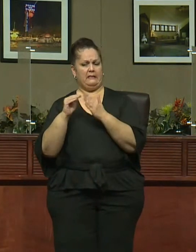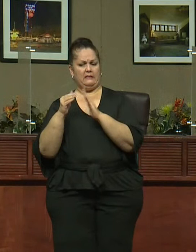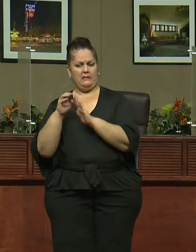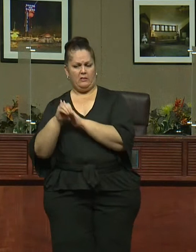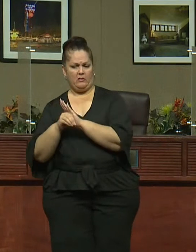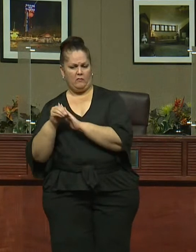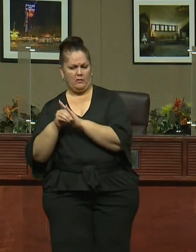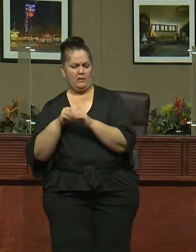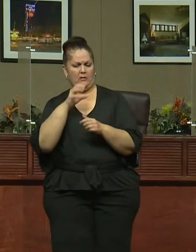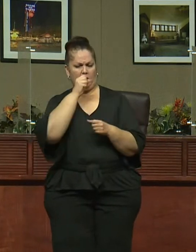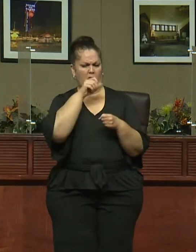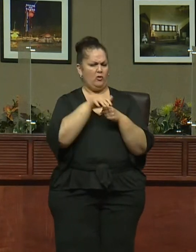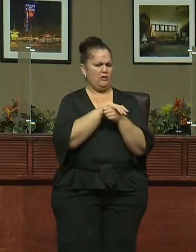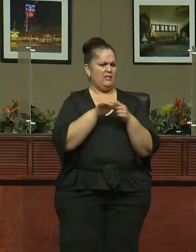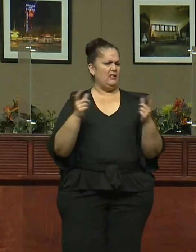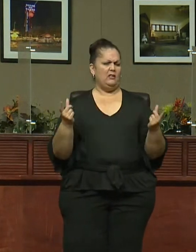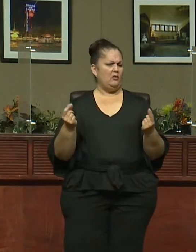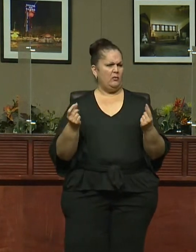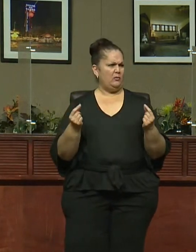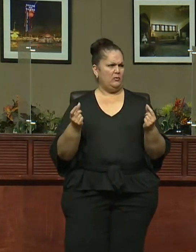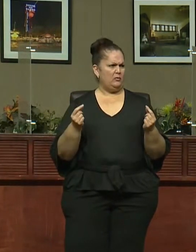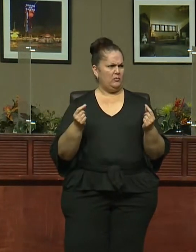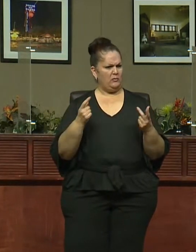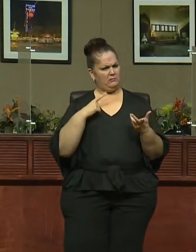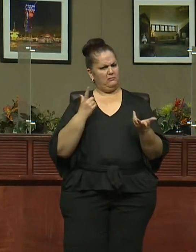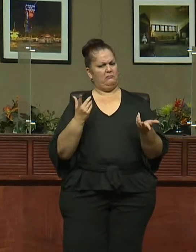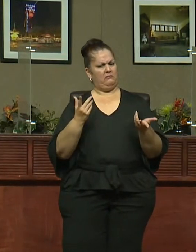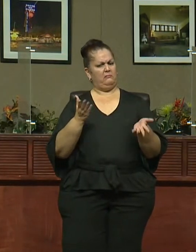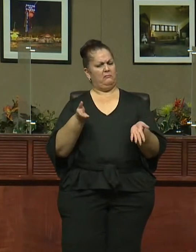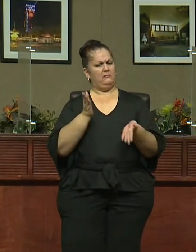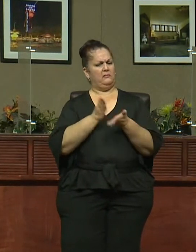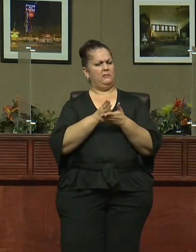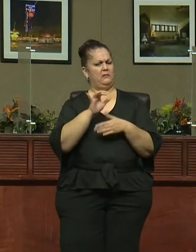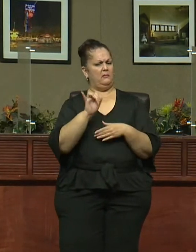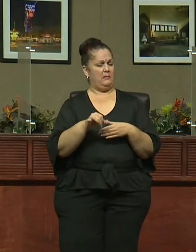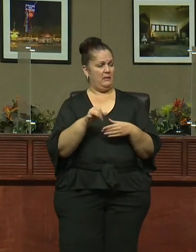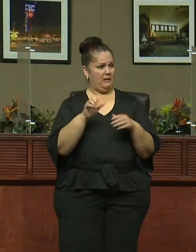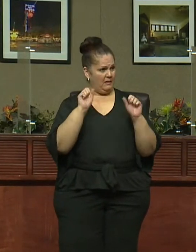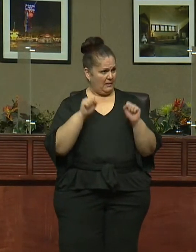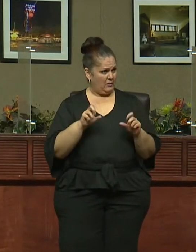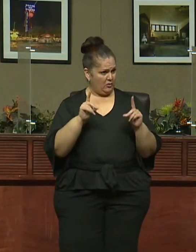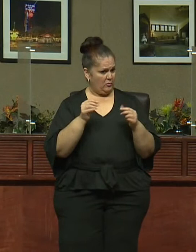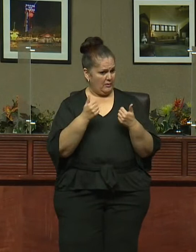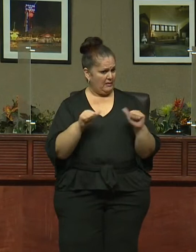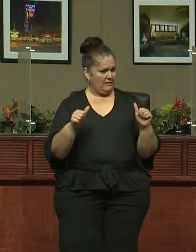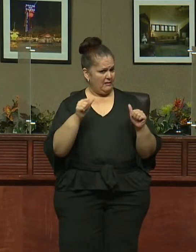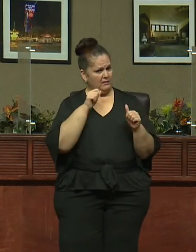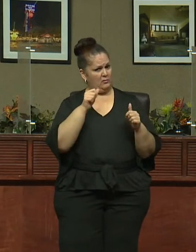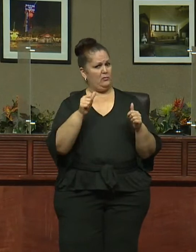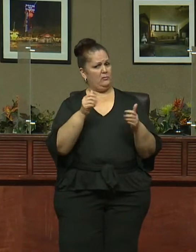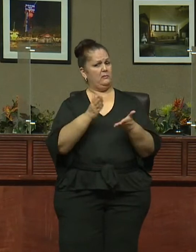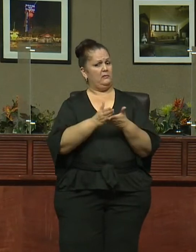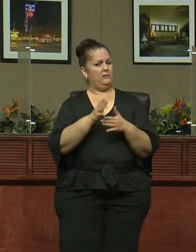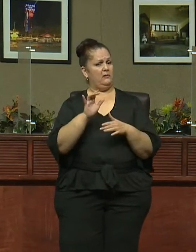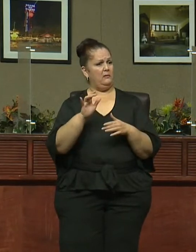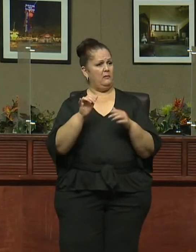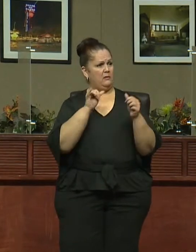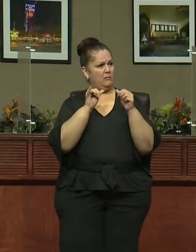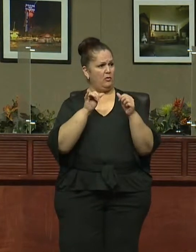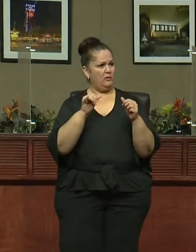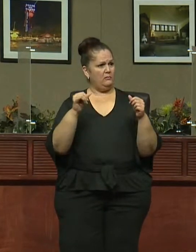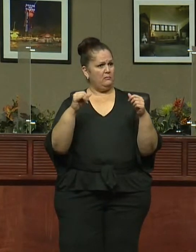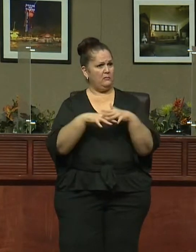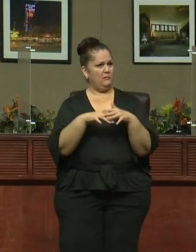of Orlando going to do to avoid these scenarios? Can they do anything to intervene with these places?